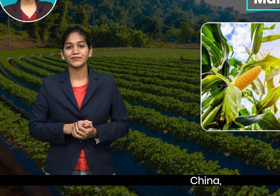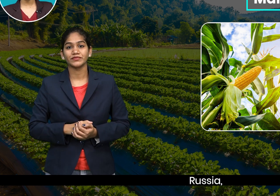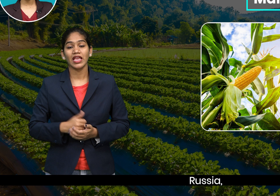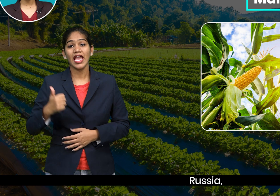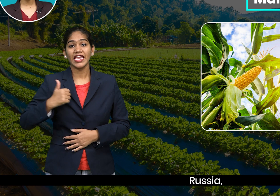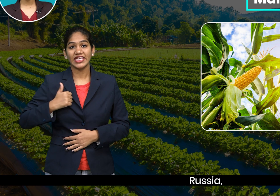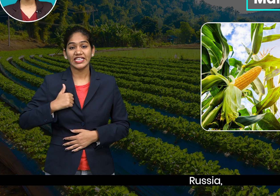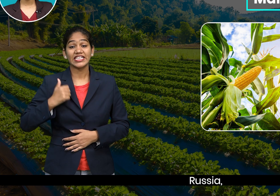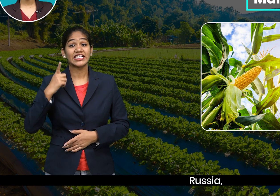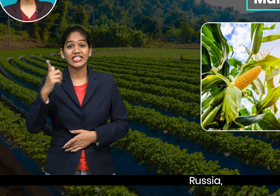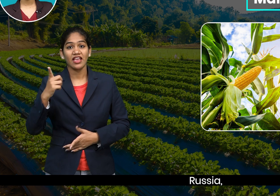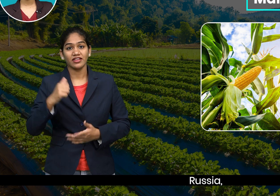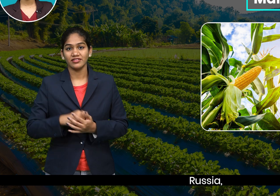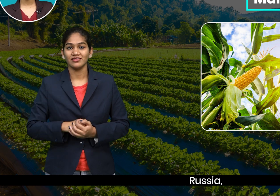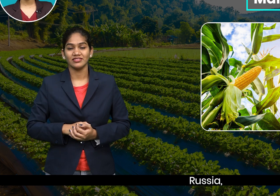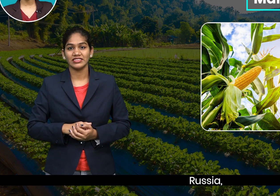Canada,